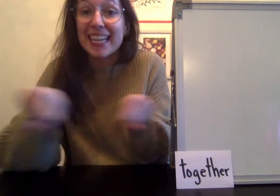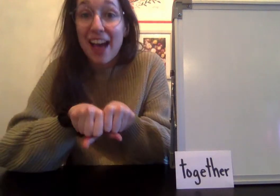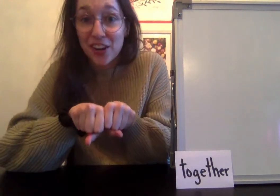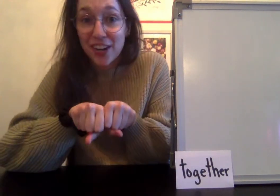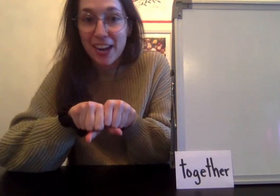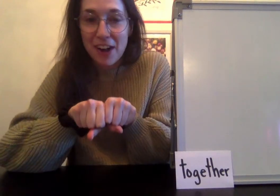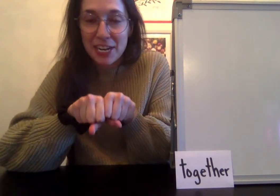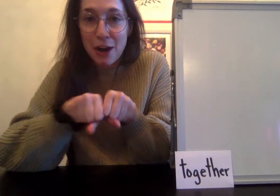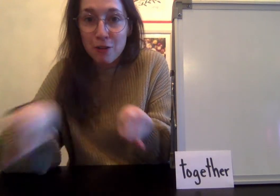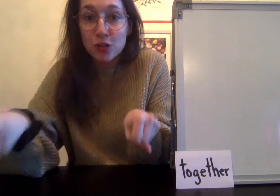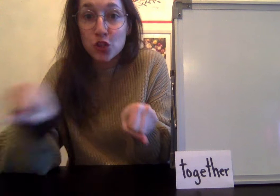Together, get ready, go.